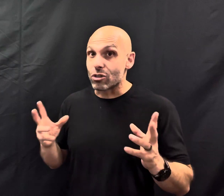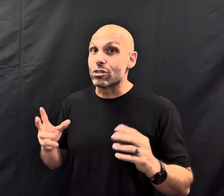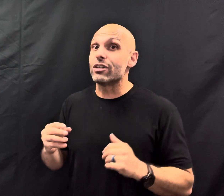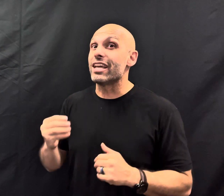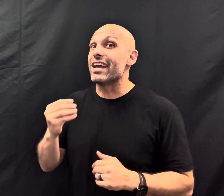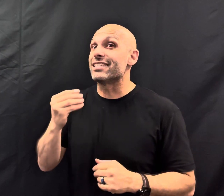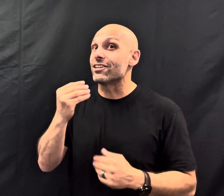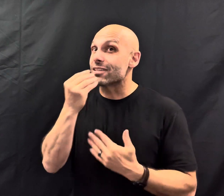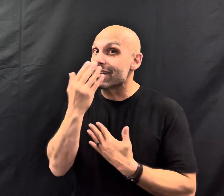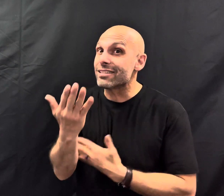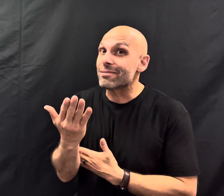are the ASL signs.